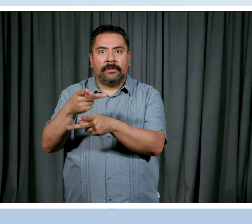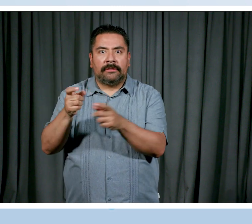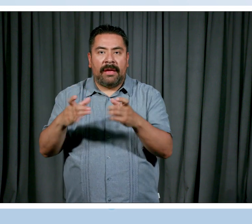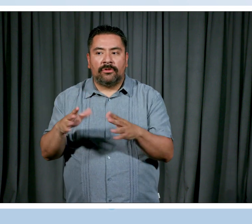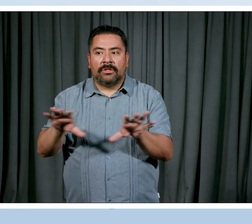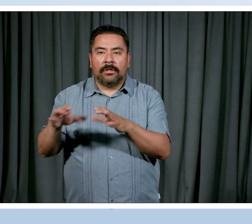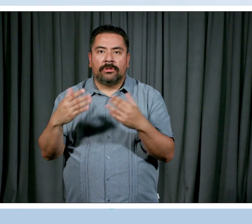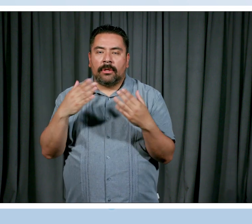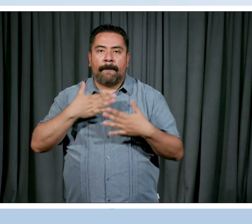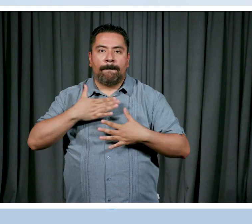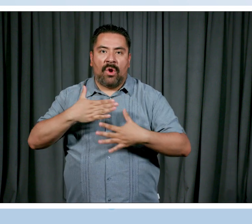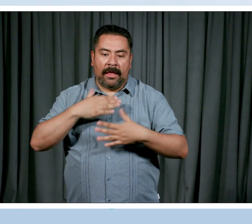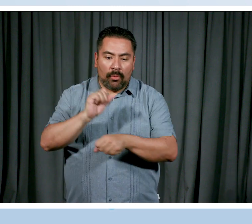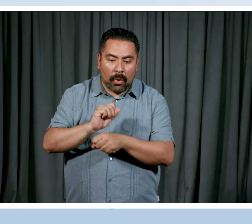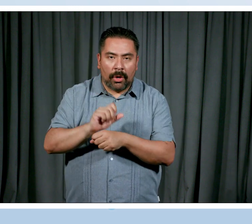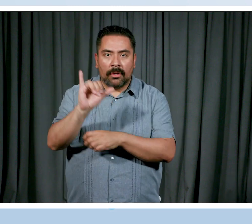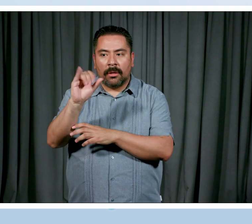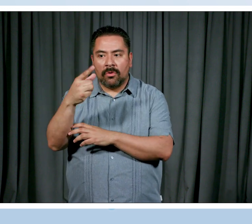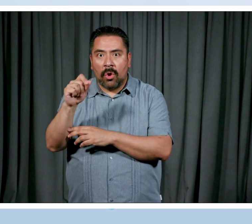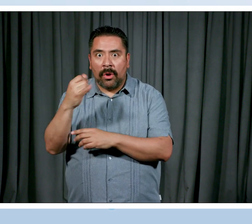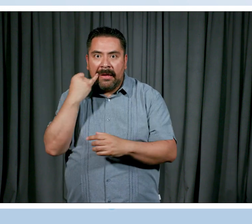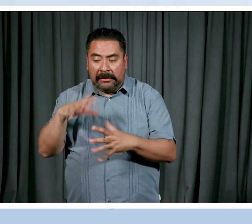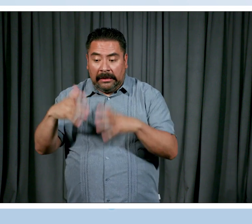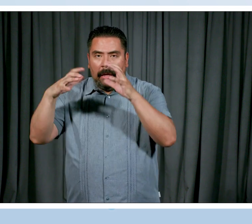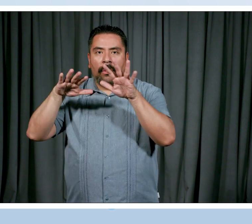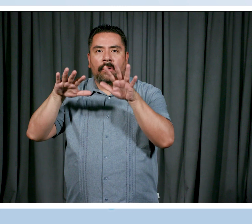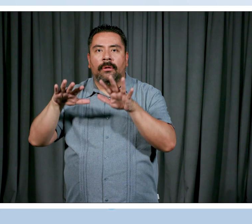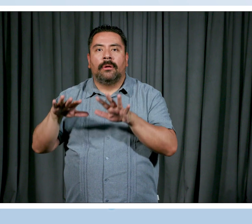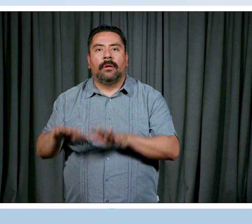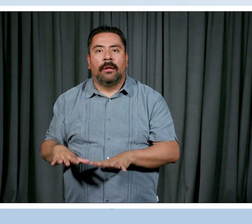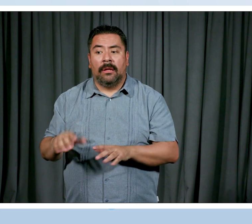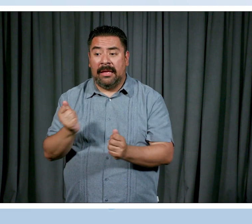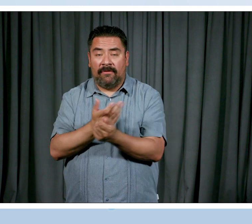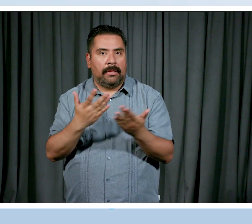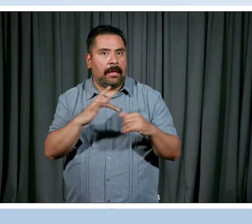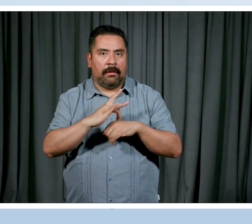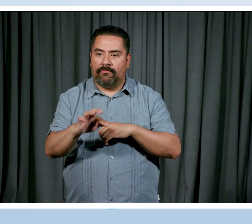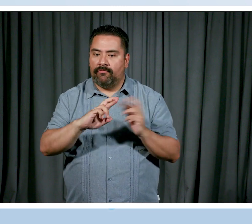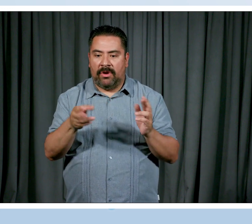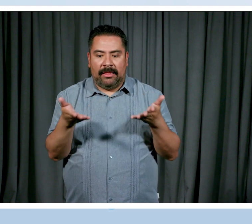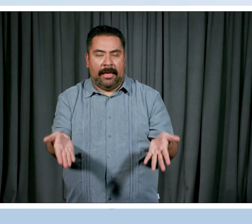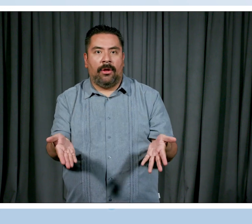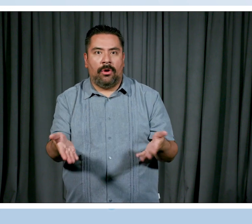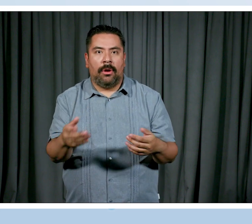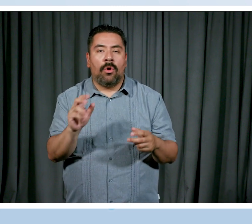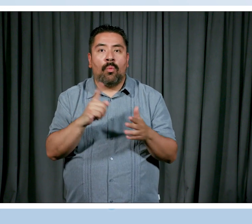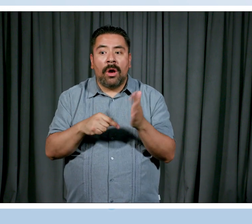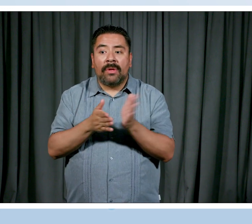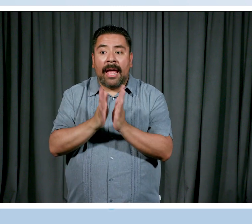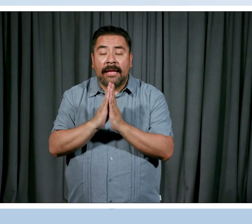work, yoga, and kind of decompression with folks when necessary. So it's all there. What we ask is that people have the insight to know when they need